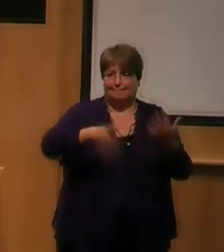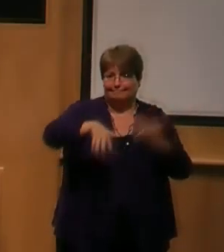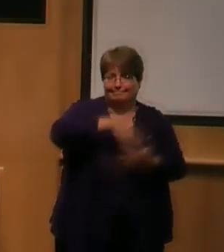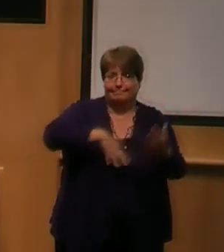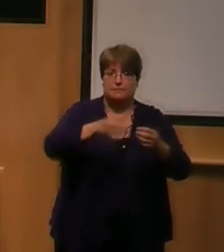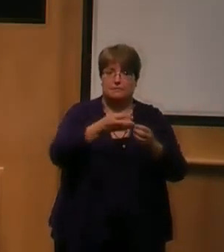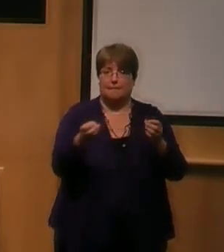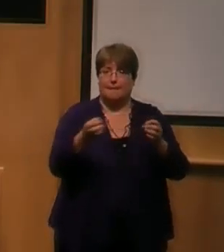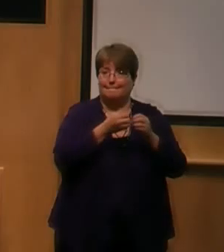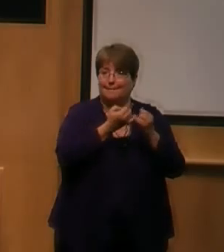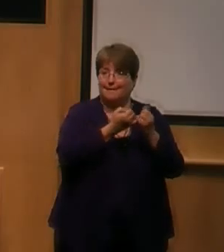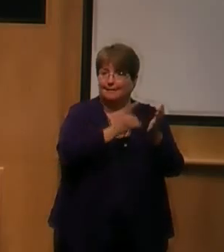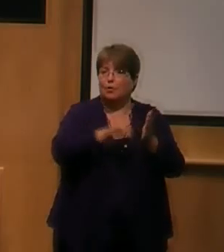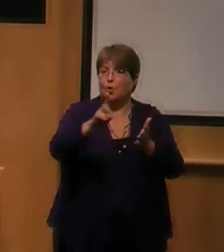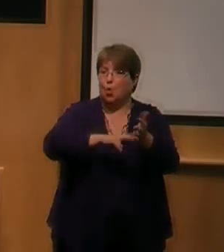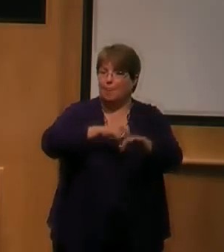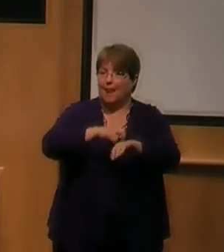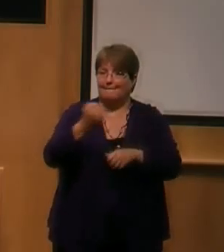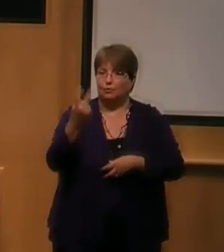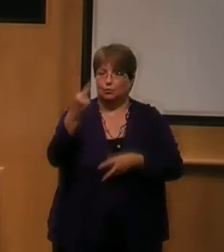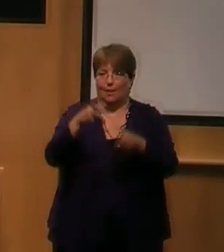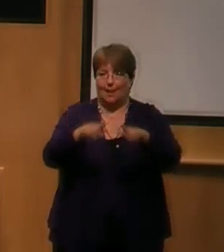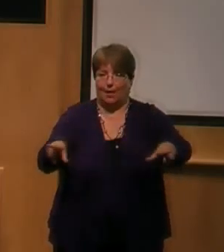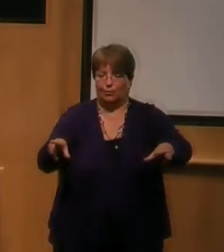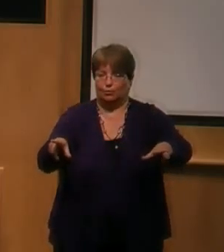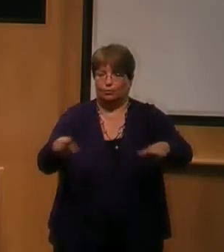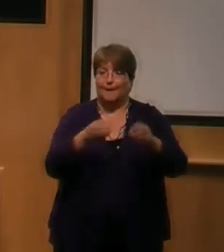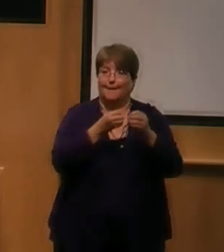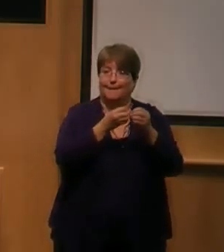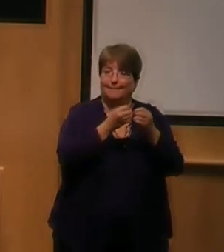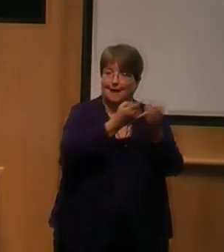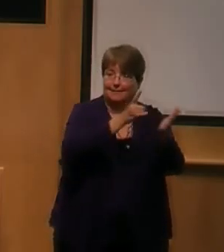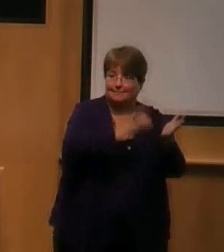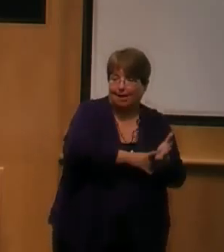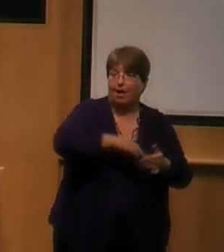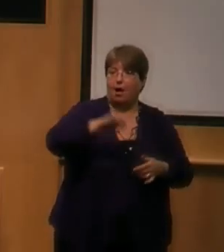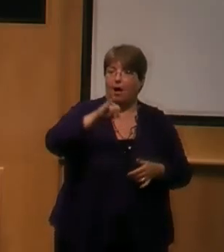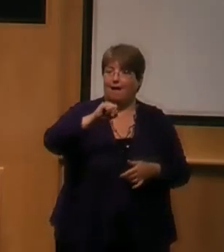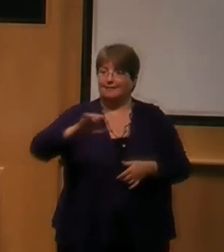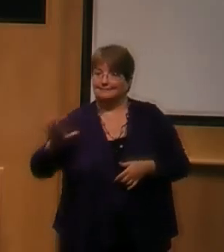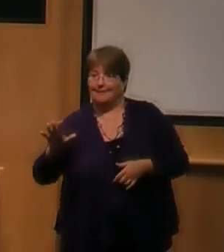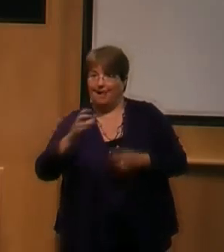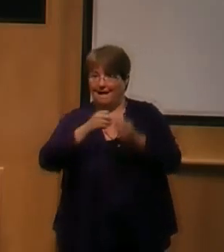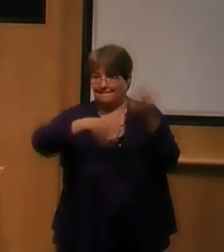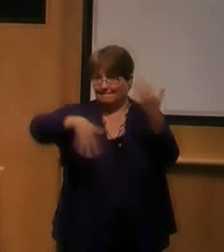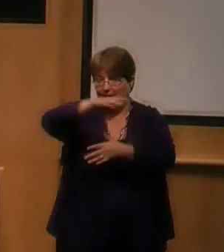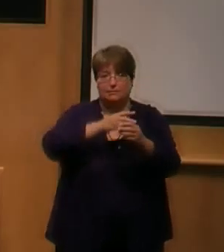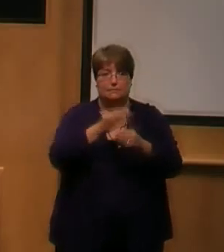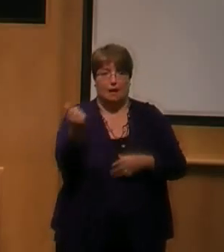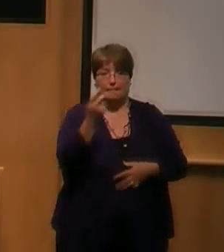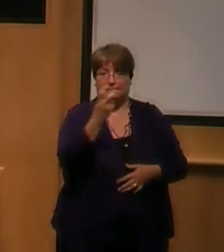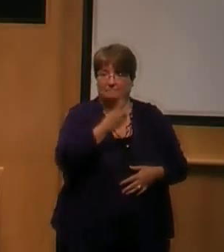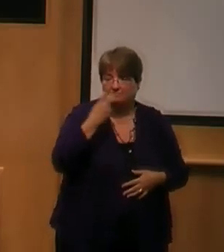They come from various backgrounds. Northern Ireland is from Ireland, but it does have two languages, and we have British Sign Language and Irish Sign